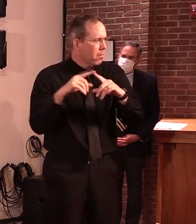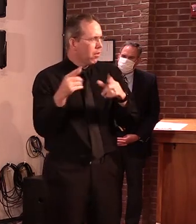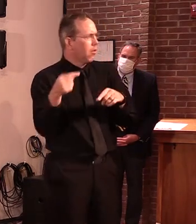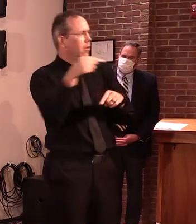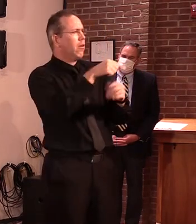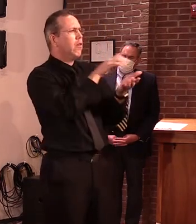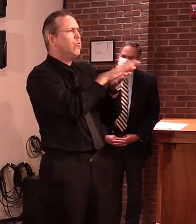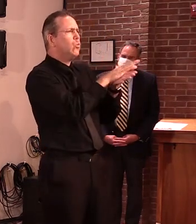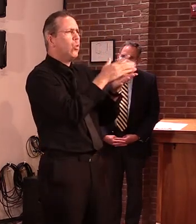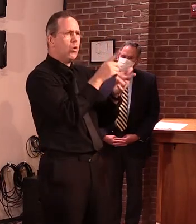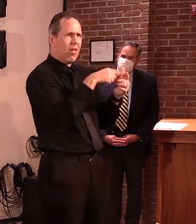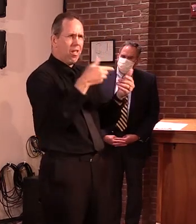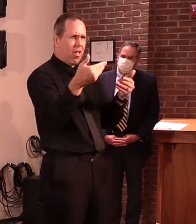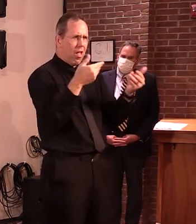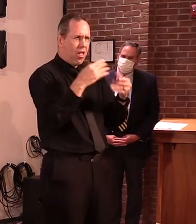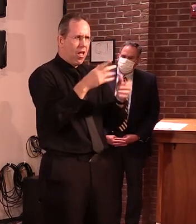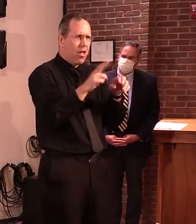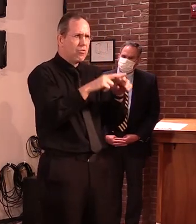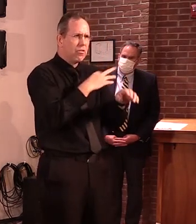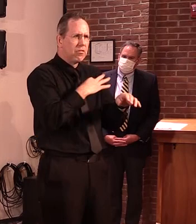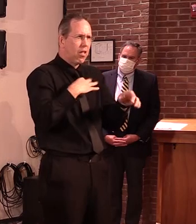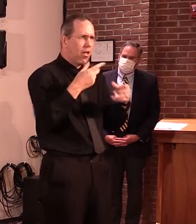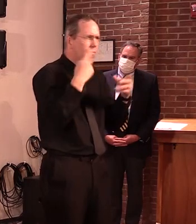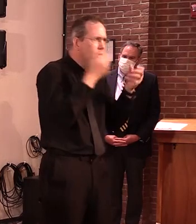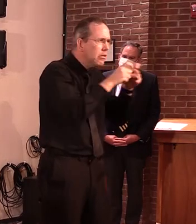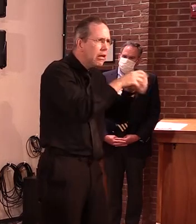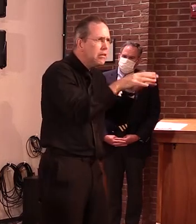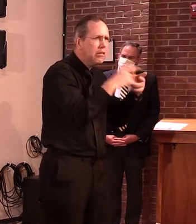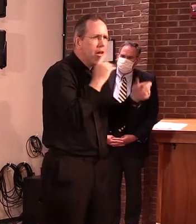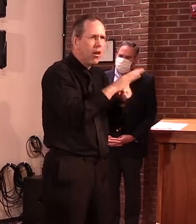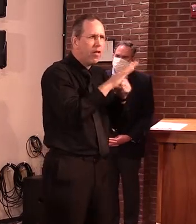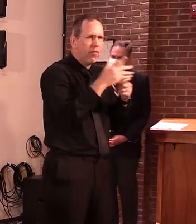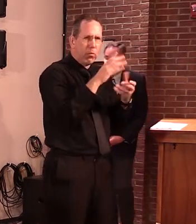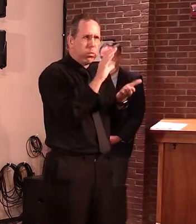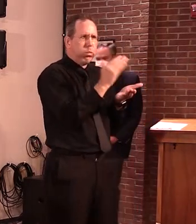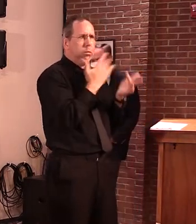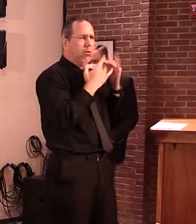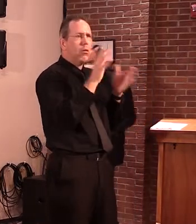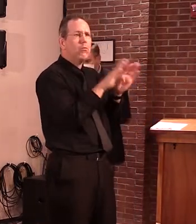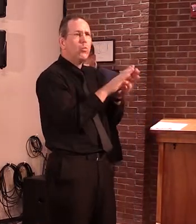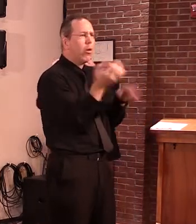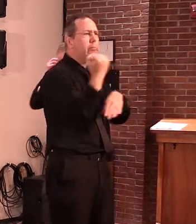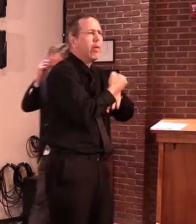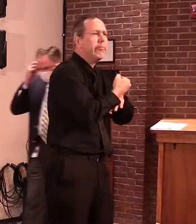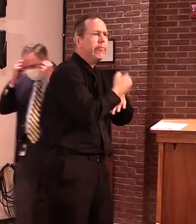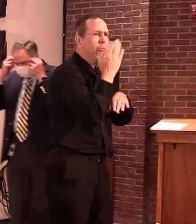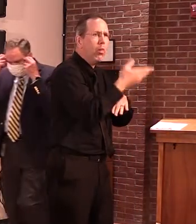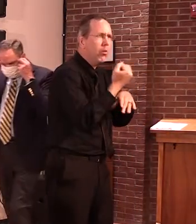there may be some schools that do shut down for lack of staff.